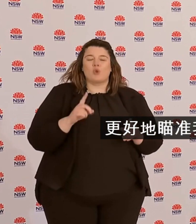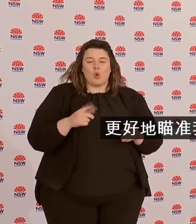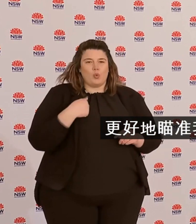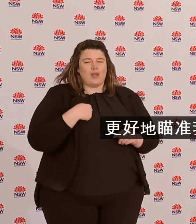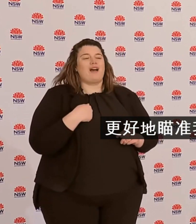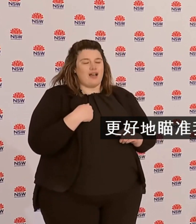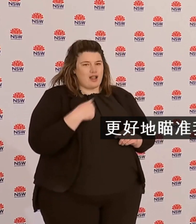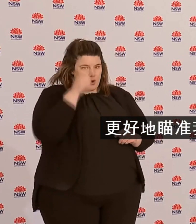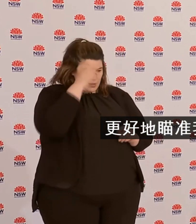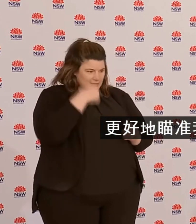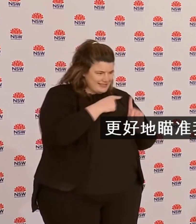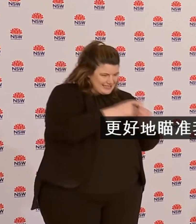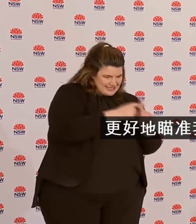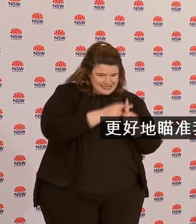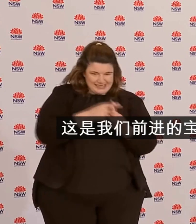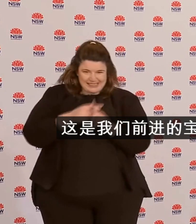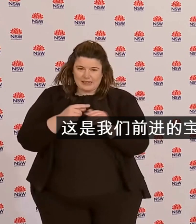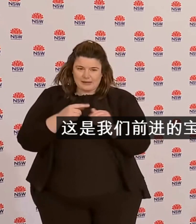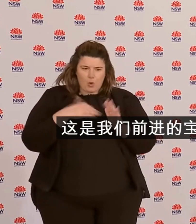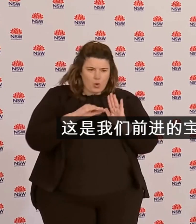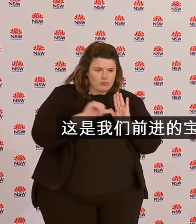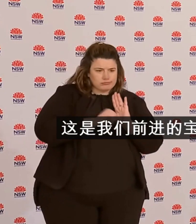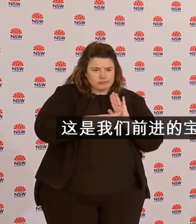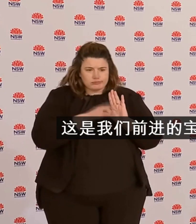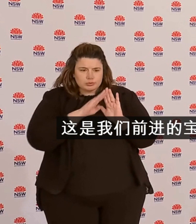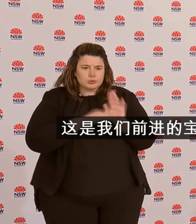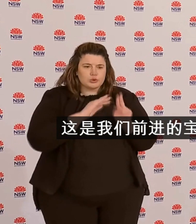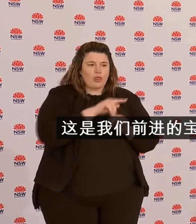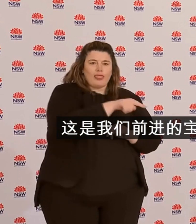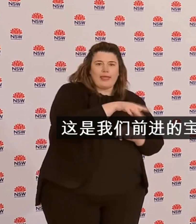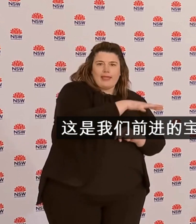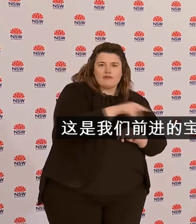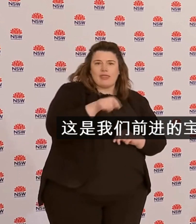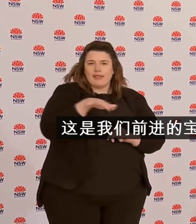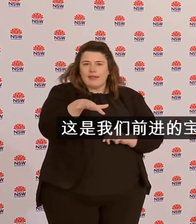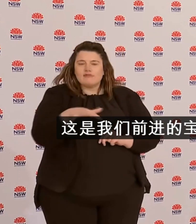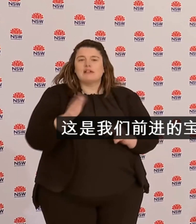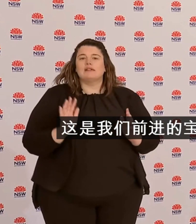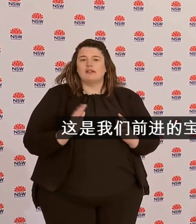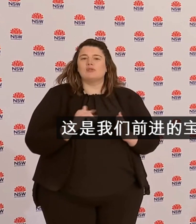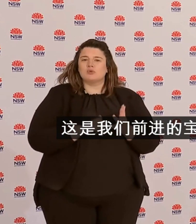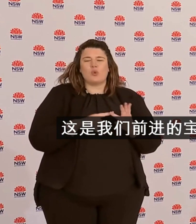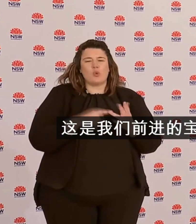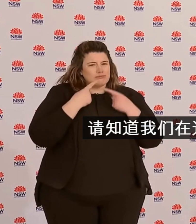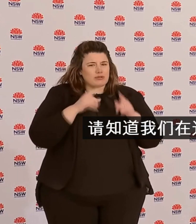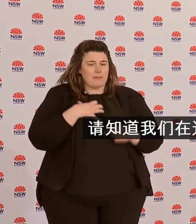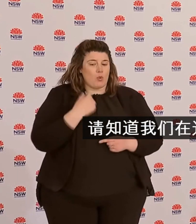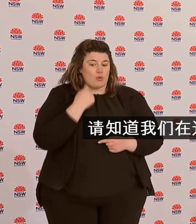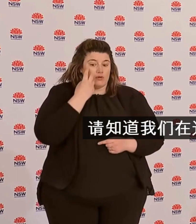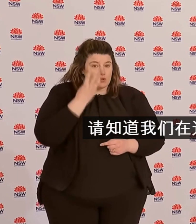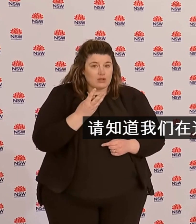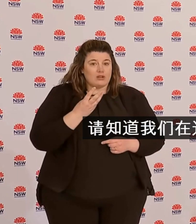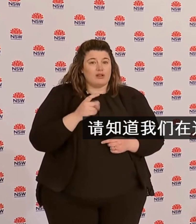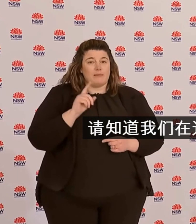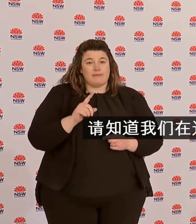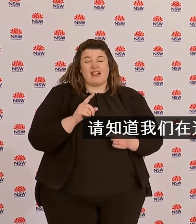need to target, what we need to focus on. And this is invaluable information for us moving forward. So I say to people, please